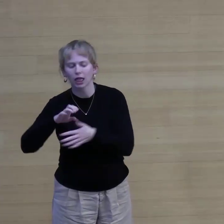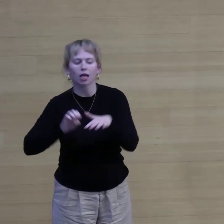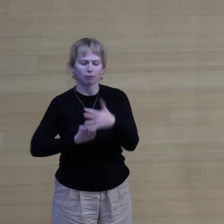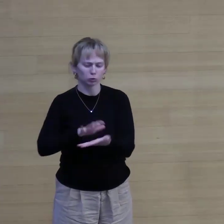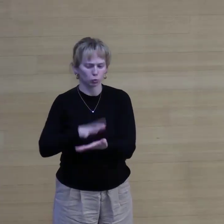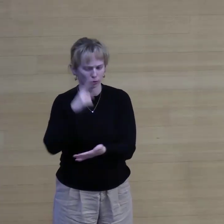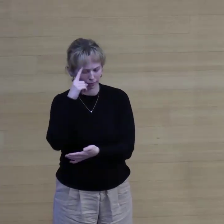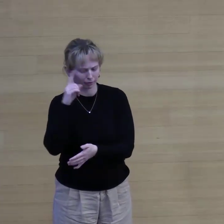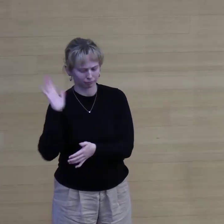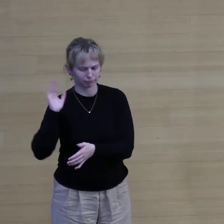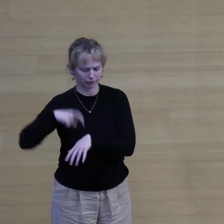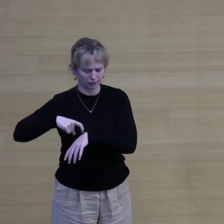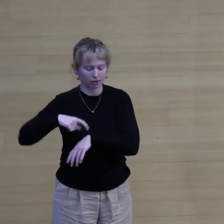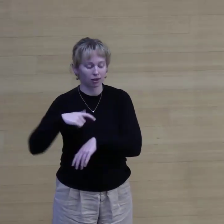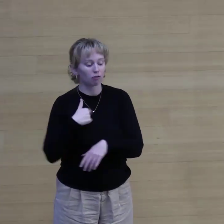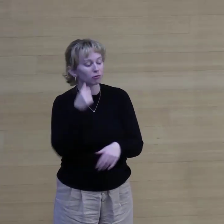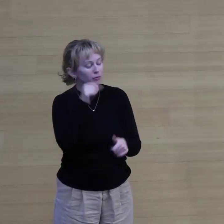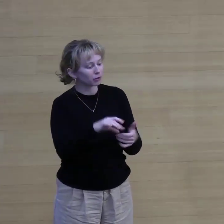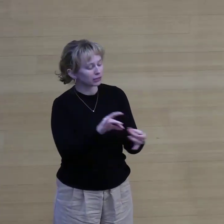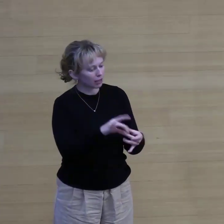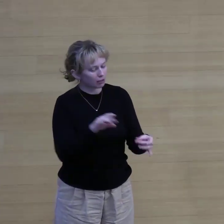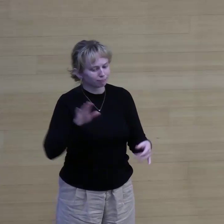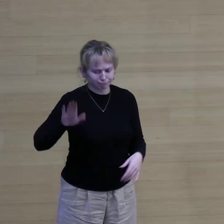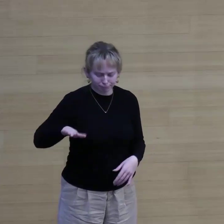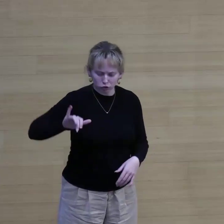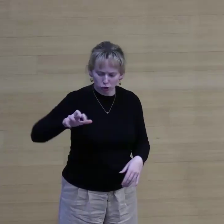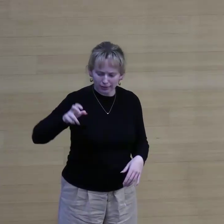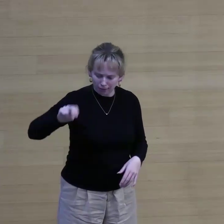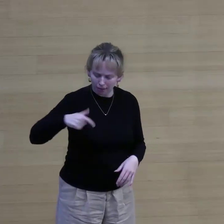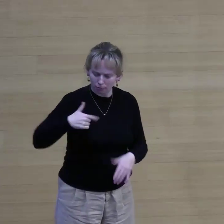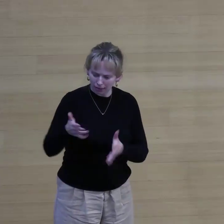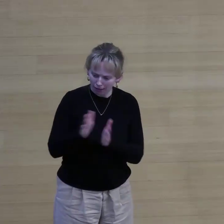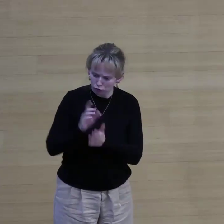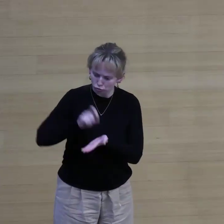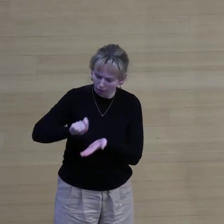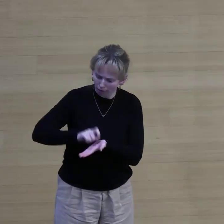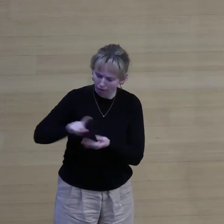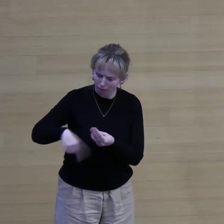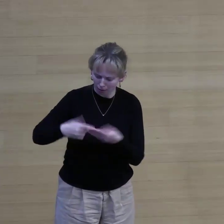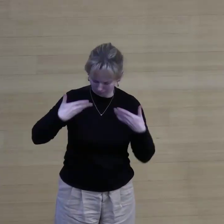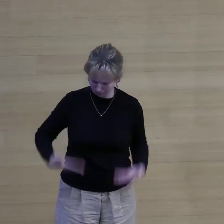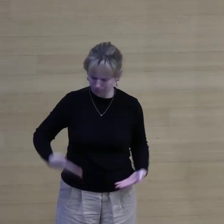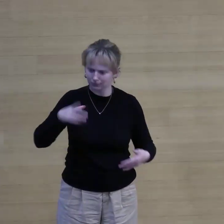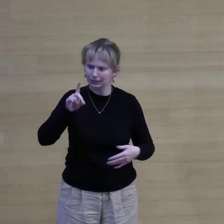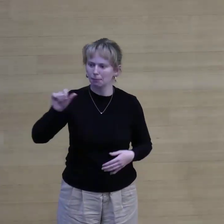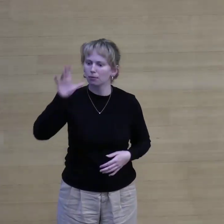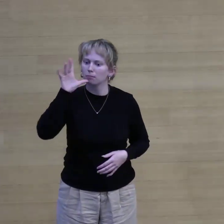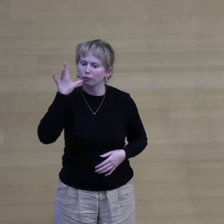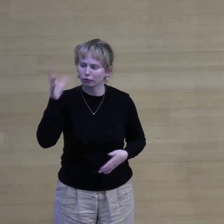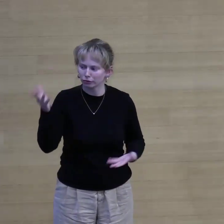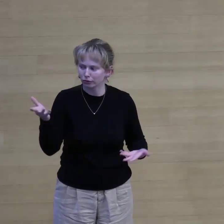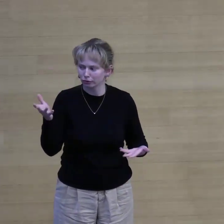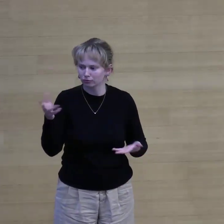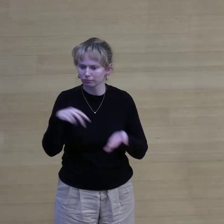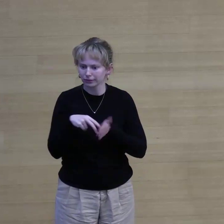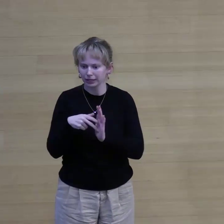time. And I remember saying to him, so, Jackson, I was asked to write a piece about being a mom with a disability, and I